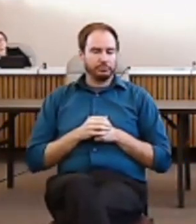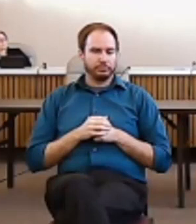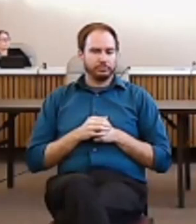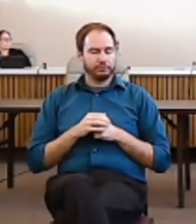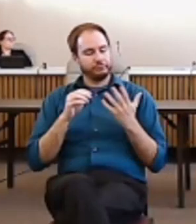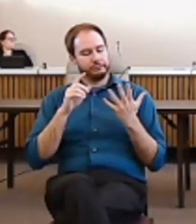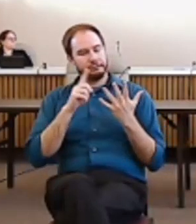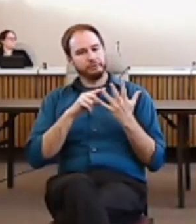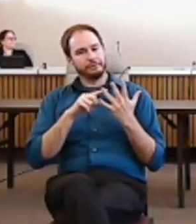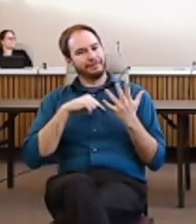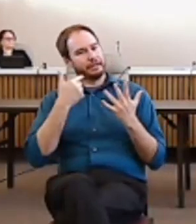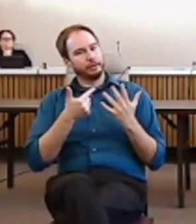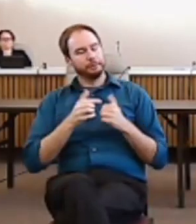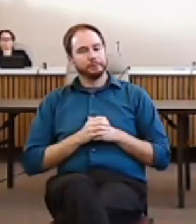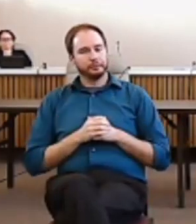Second.